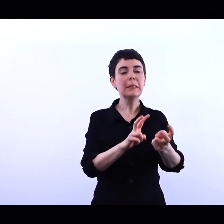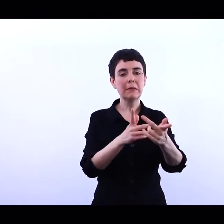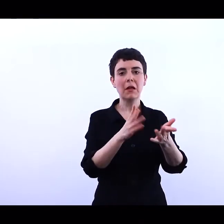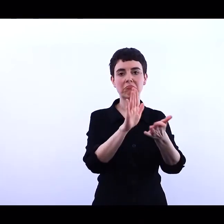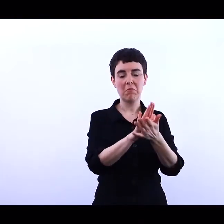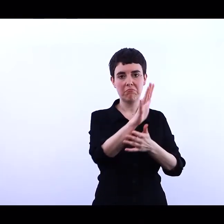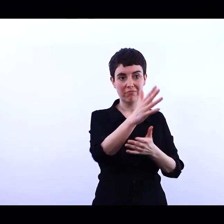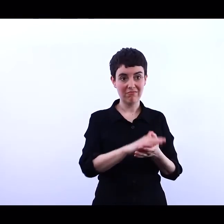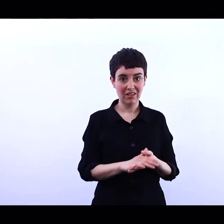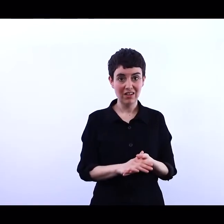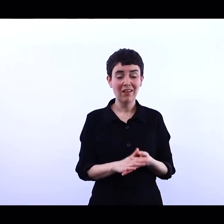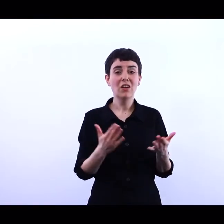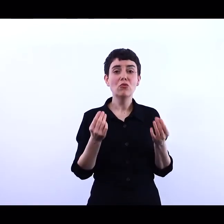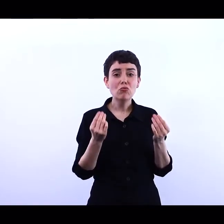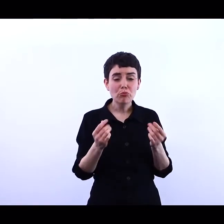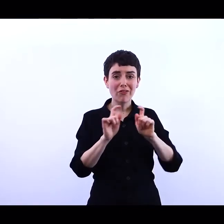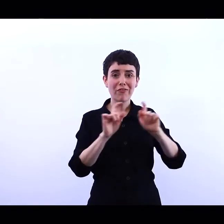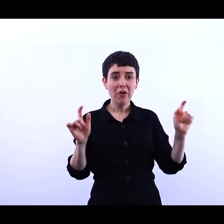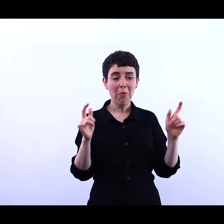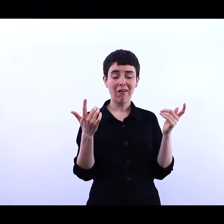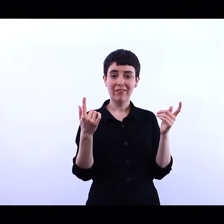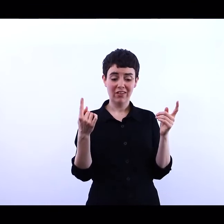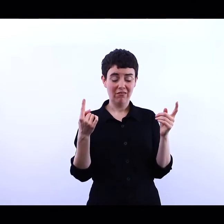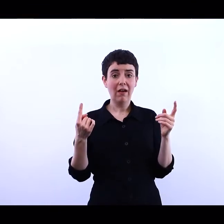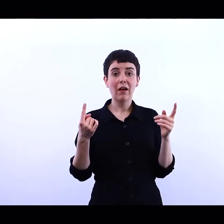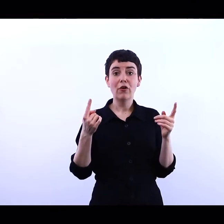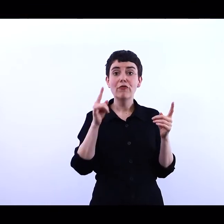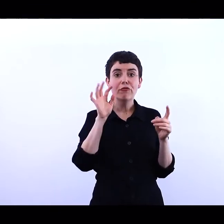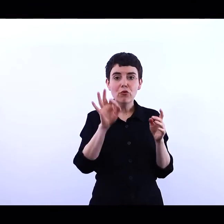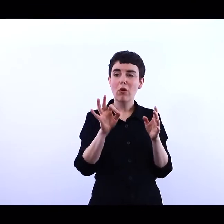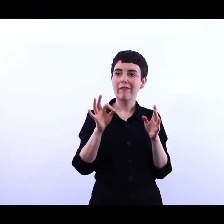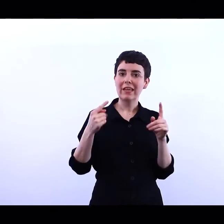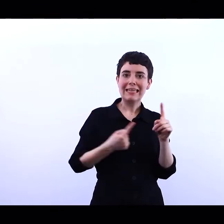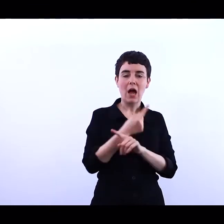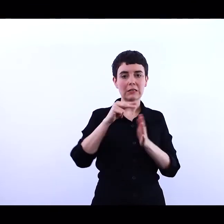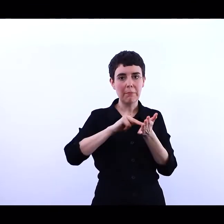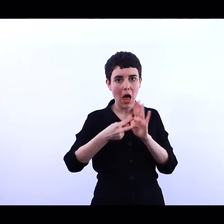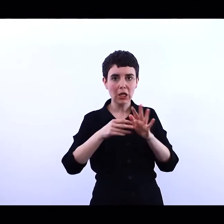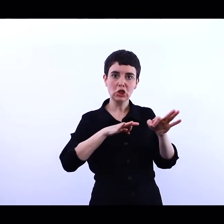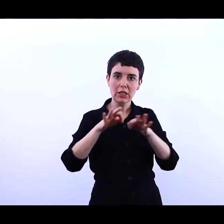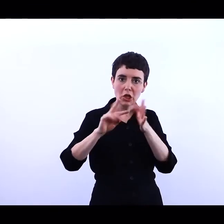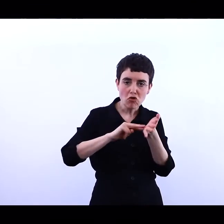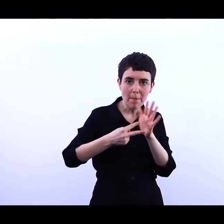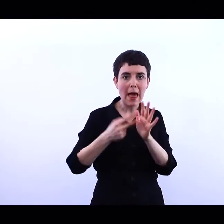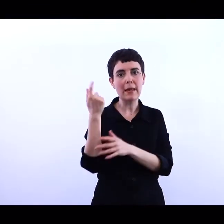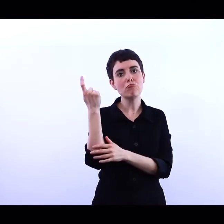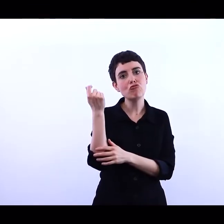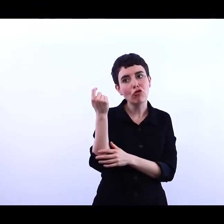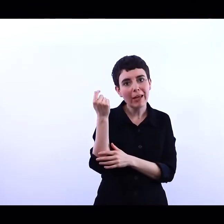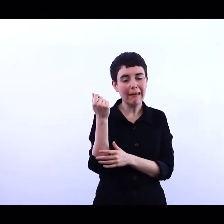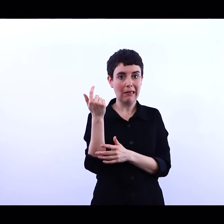or even fiscal year plans are incredibly influential when it comes to budgeting, fundraising, even